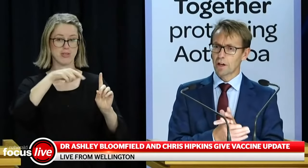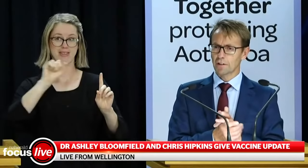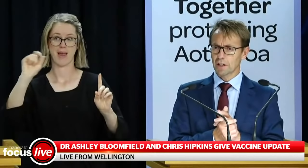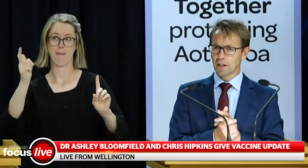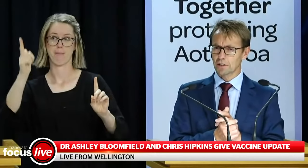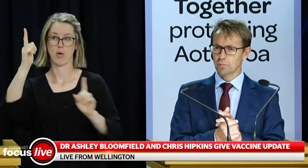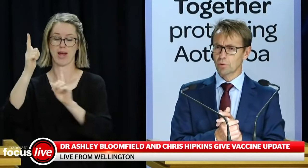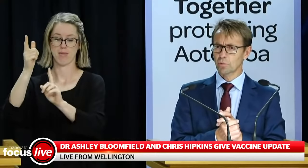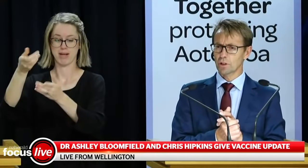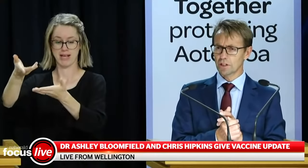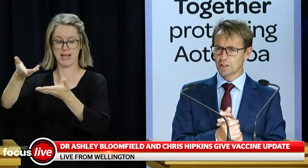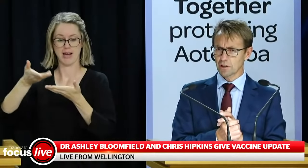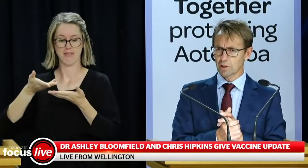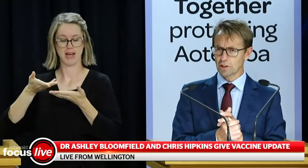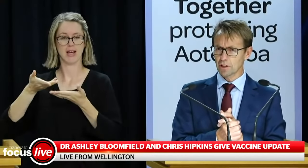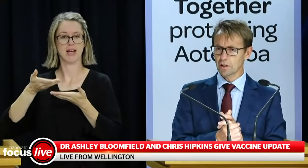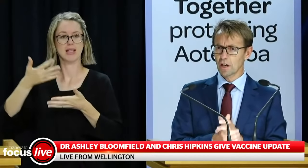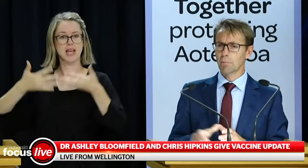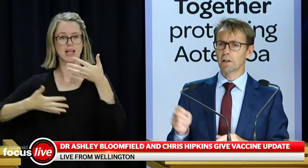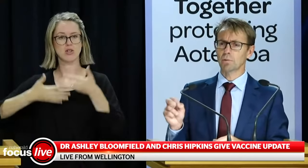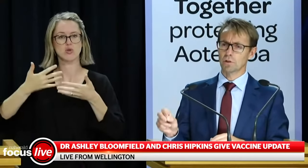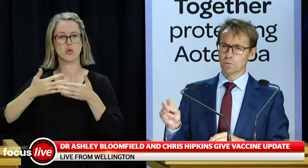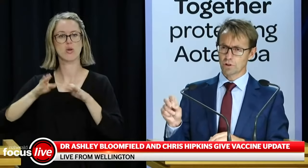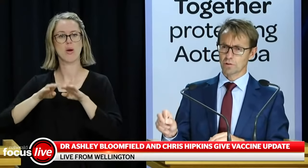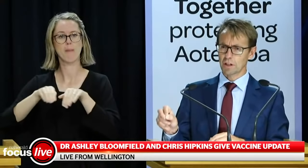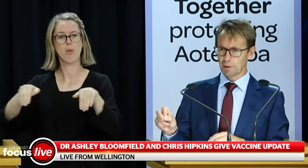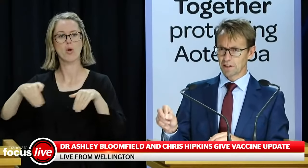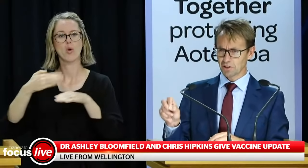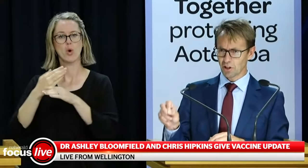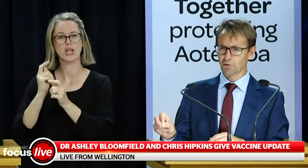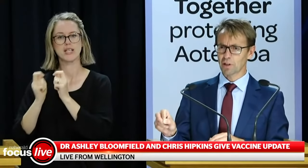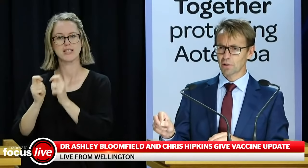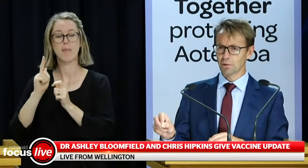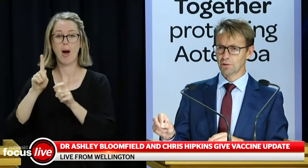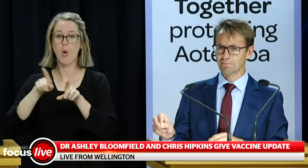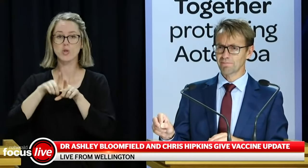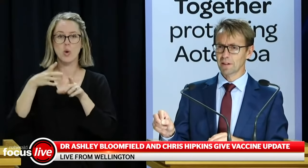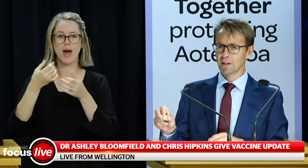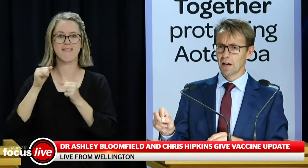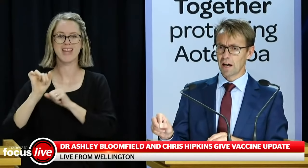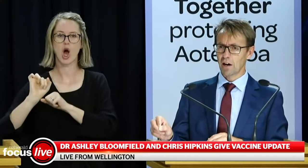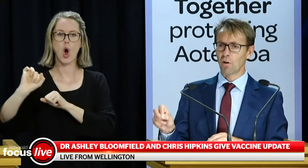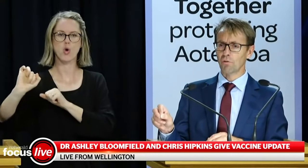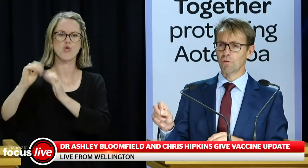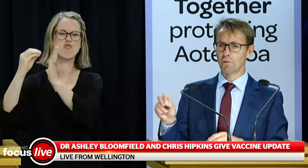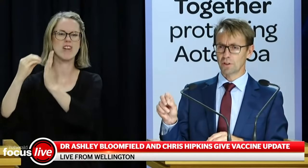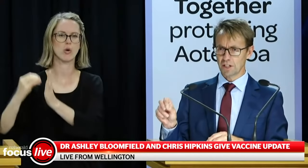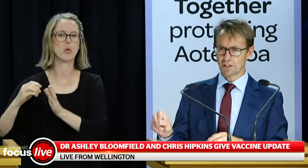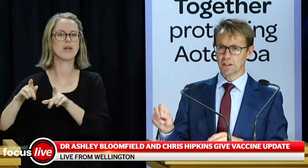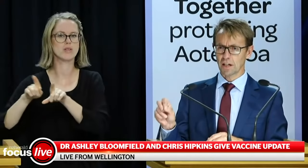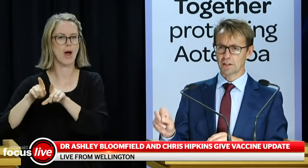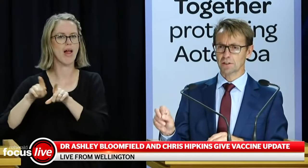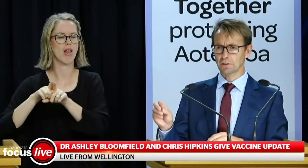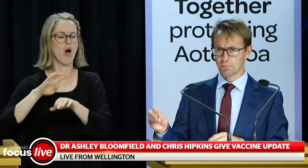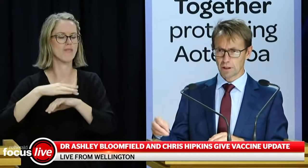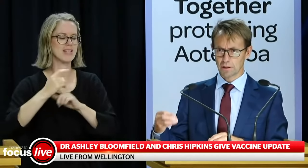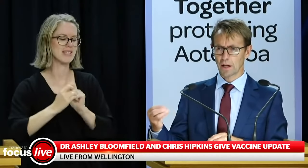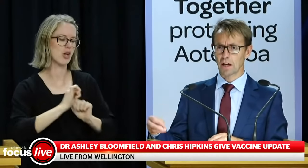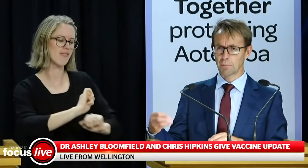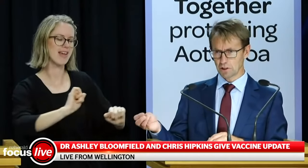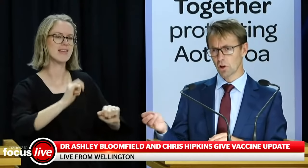been providing the data to the border worker testing register, but was also keeping its own record of the testing